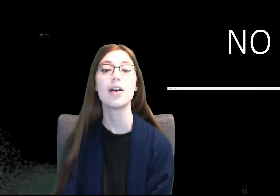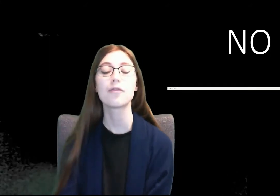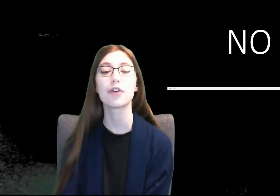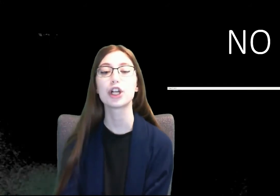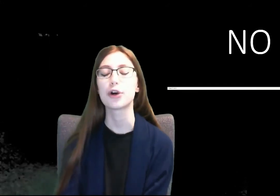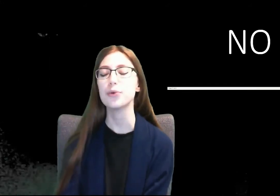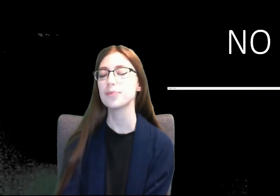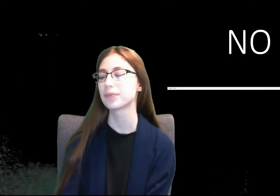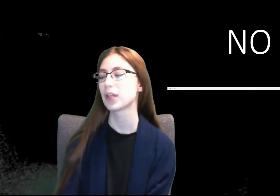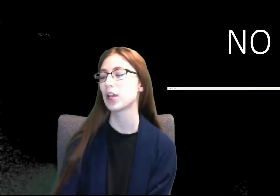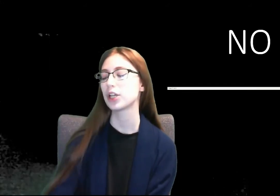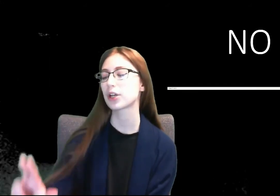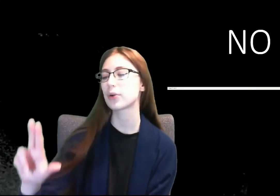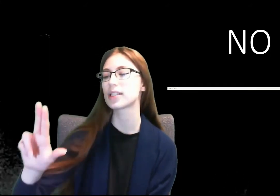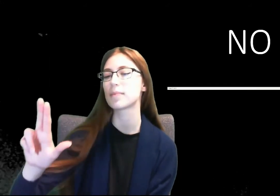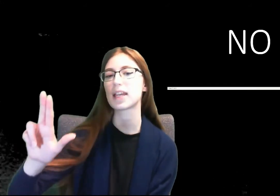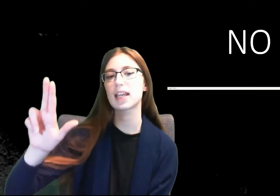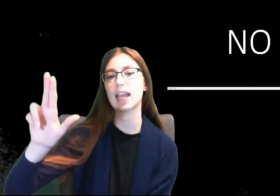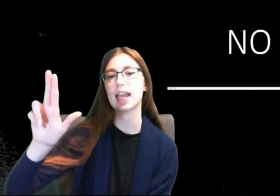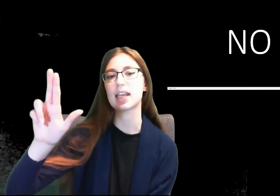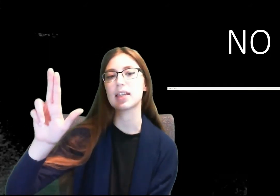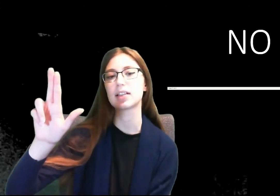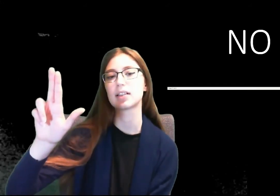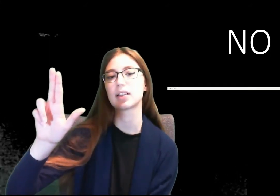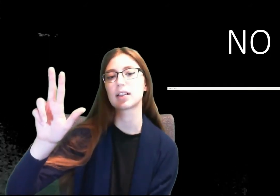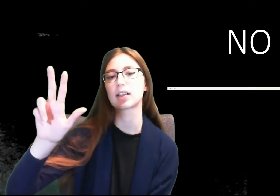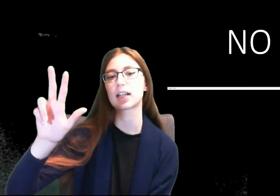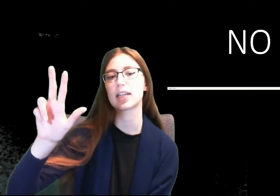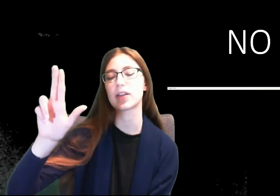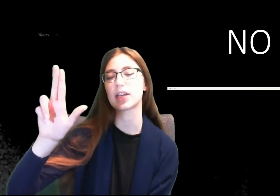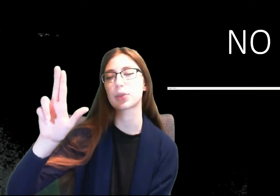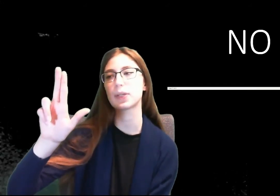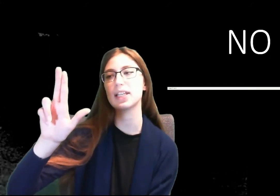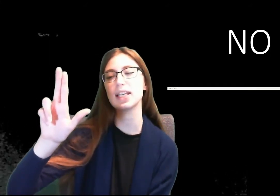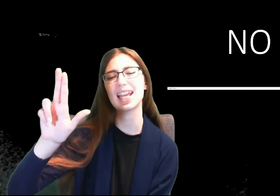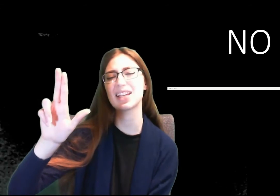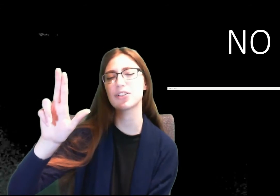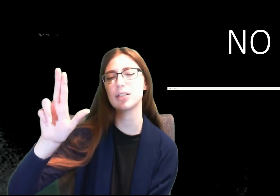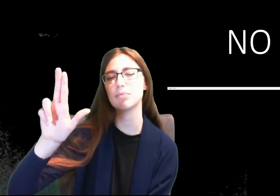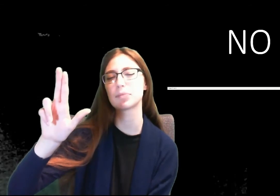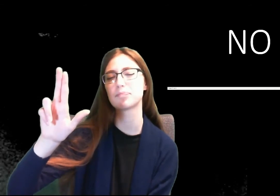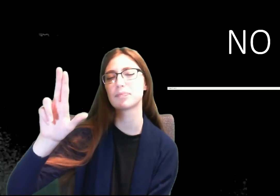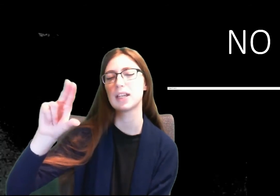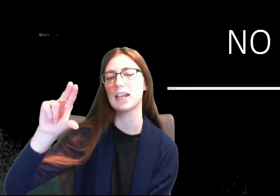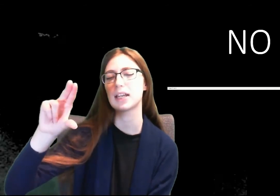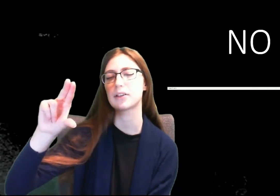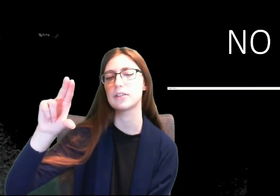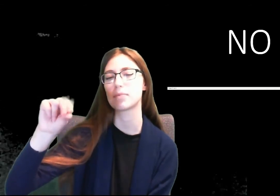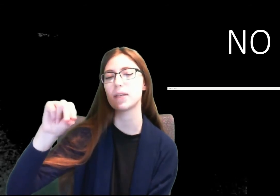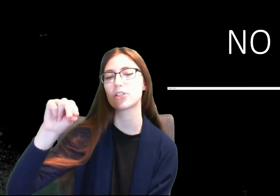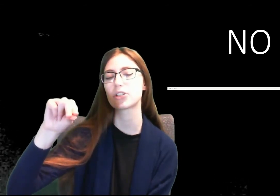For no, you're going to make a kind of a 3 handshake. And you're going to pinch